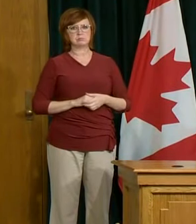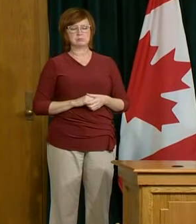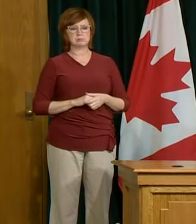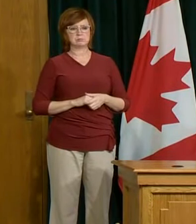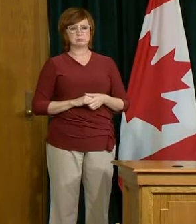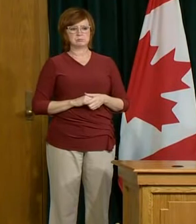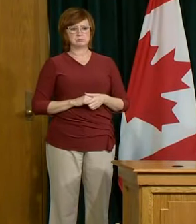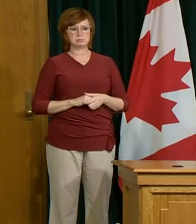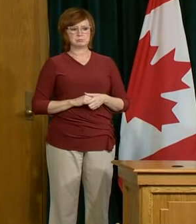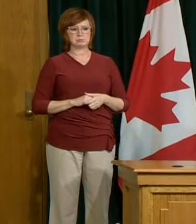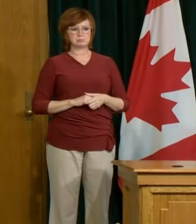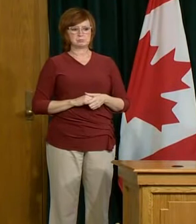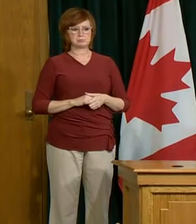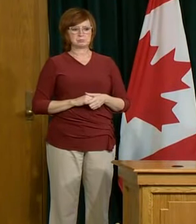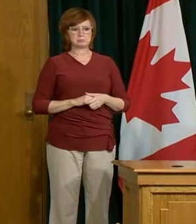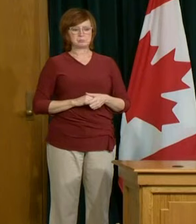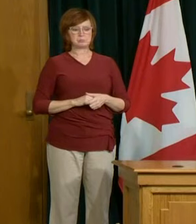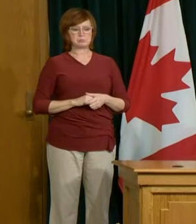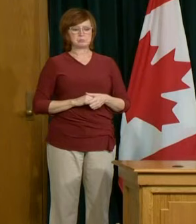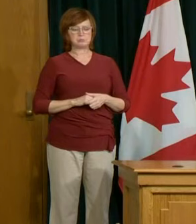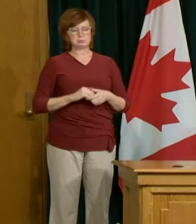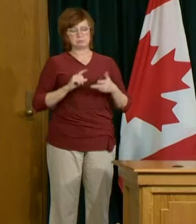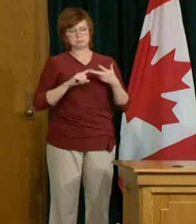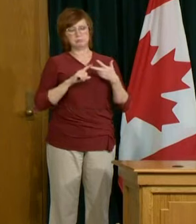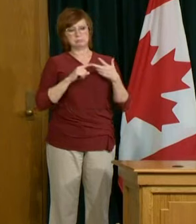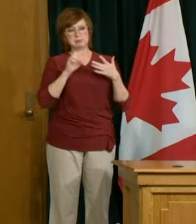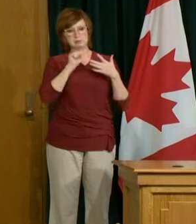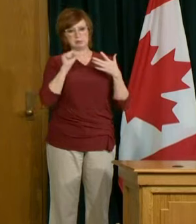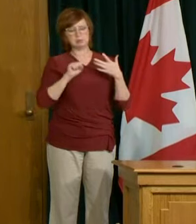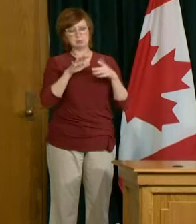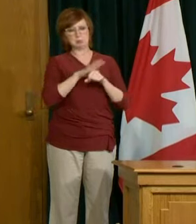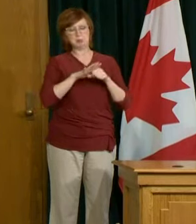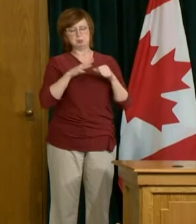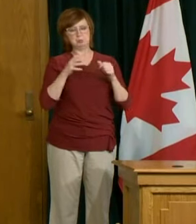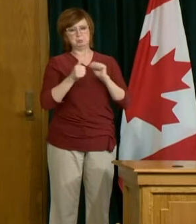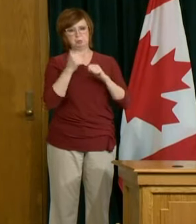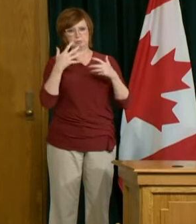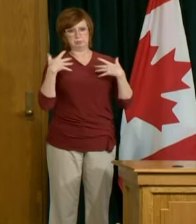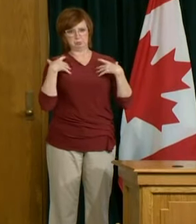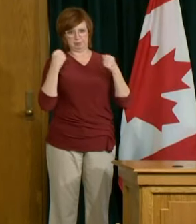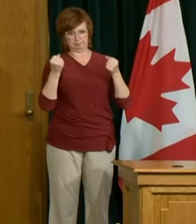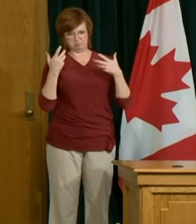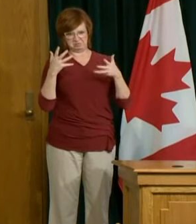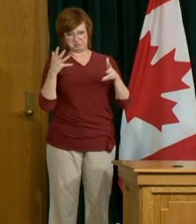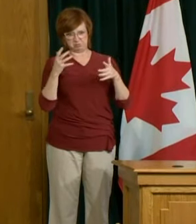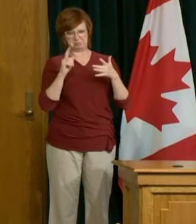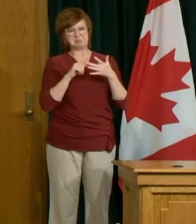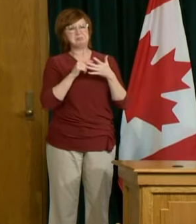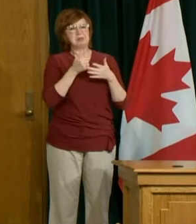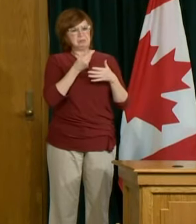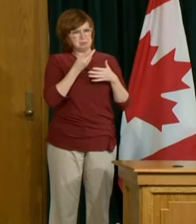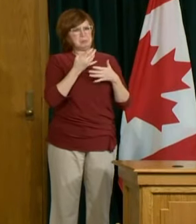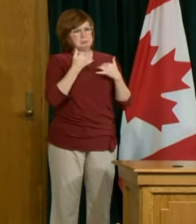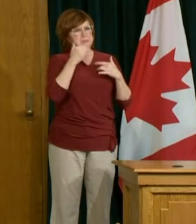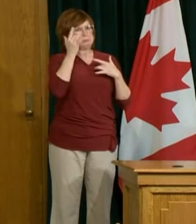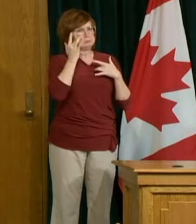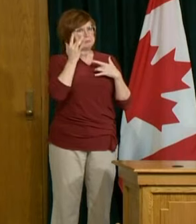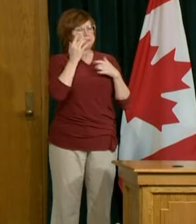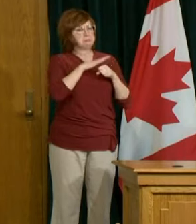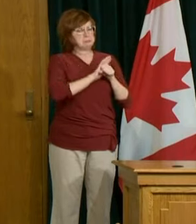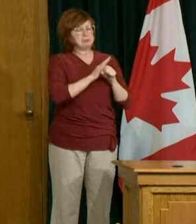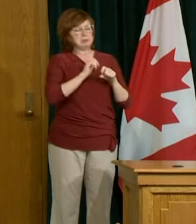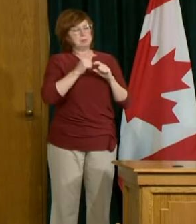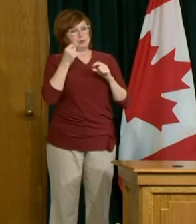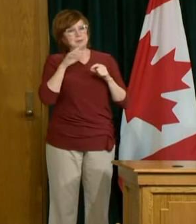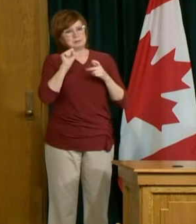there's been, the majority have recovered there, and there's very few active cases, and a slightly higher, because of their larger population